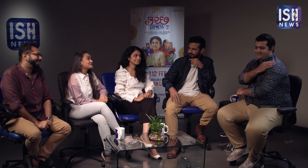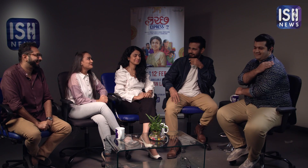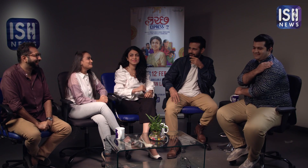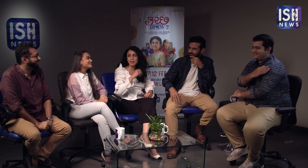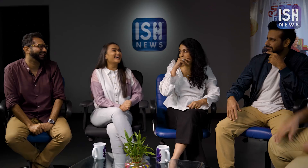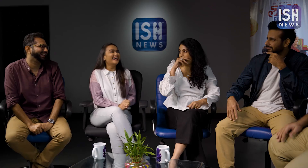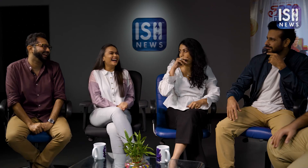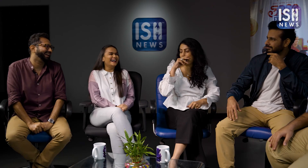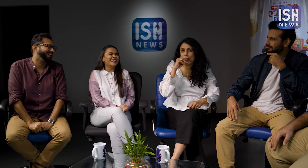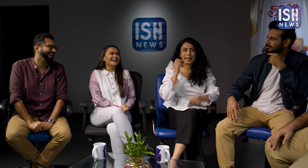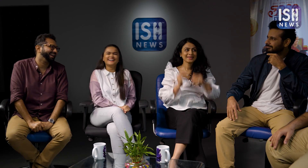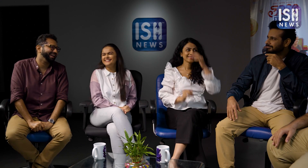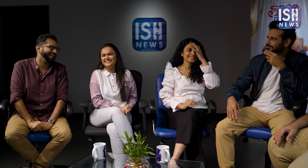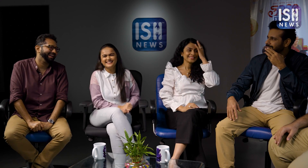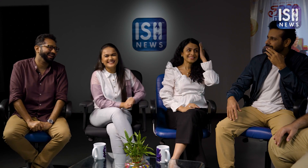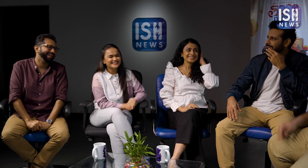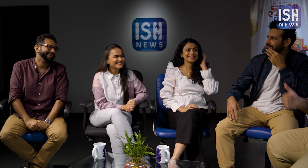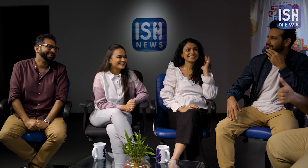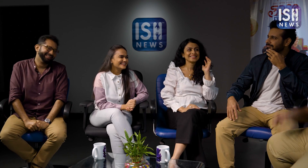Thank you so much.